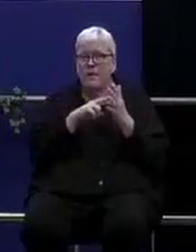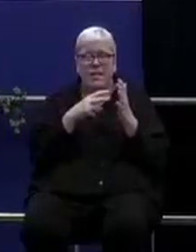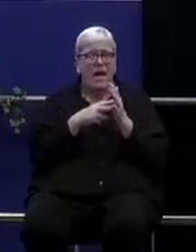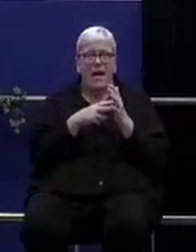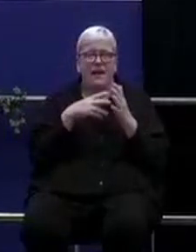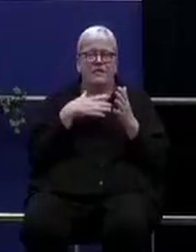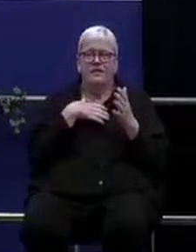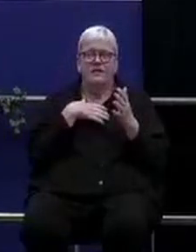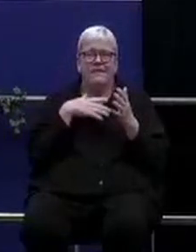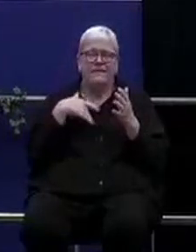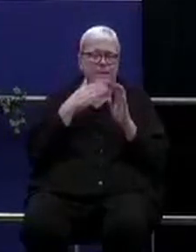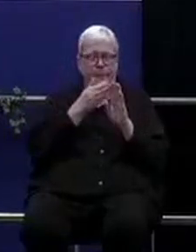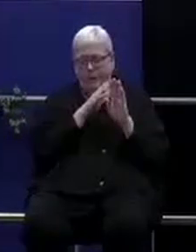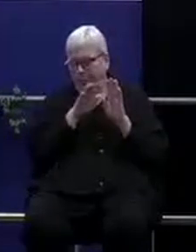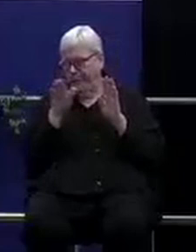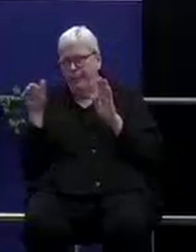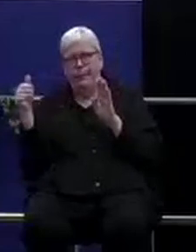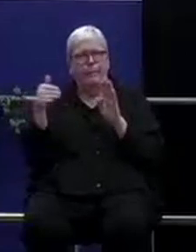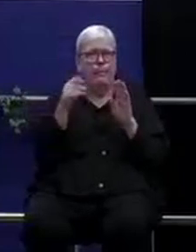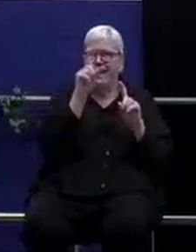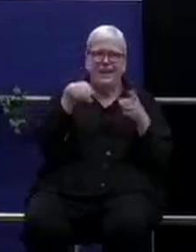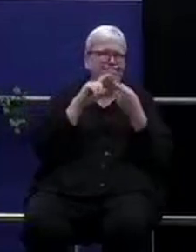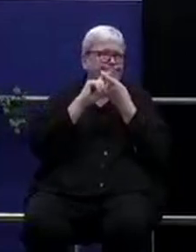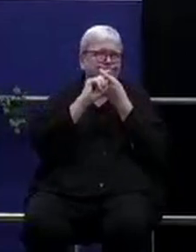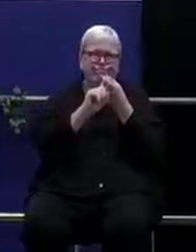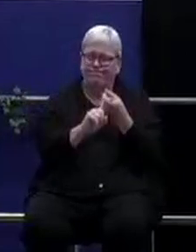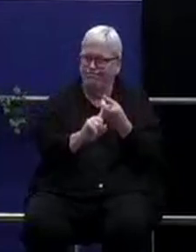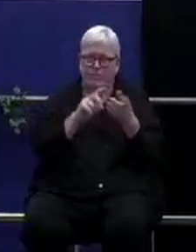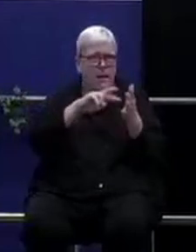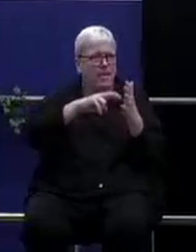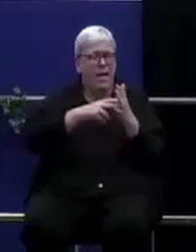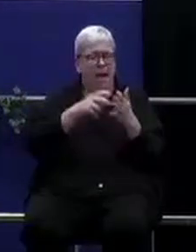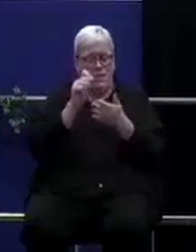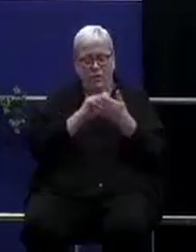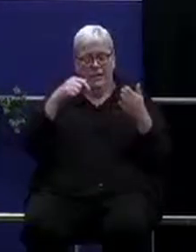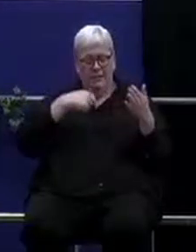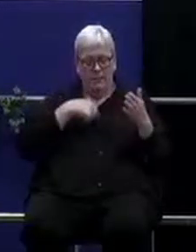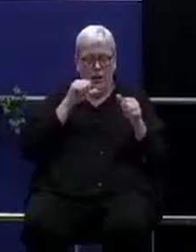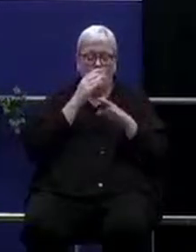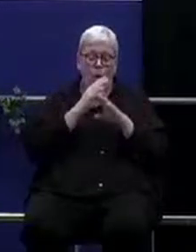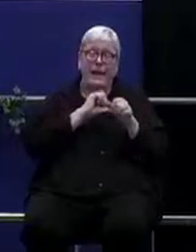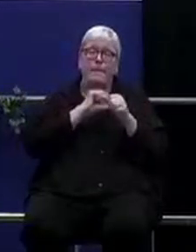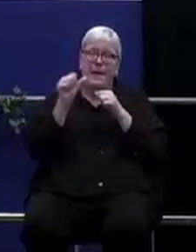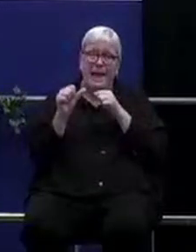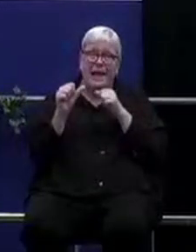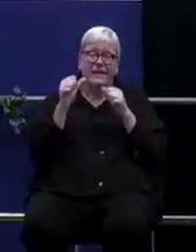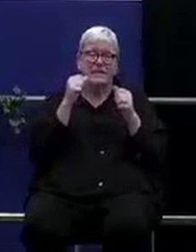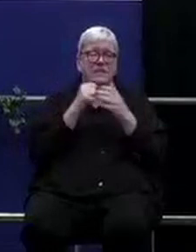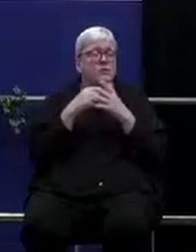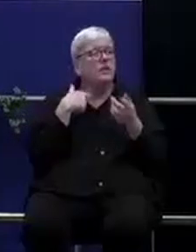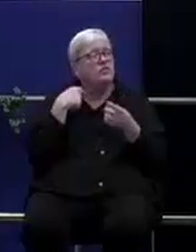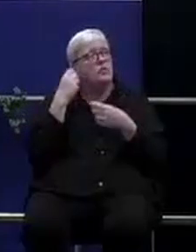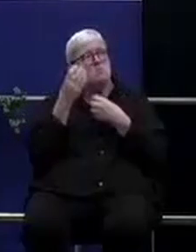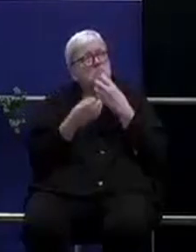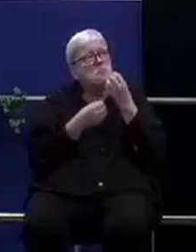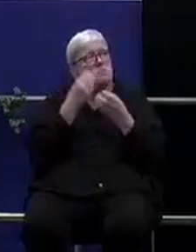that I'll then feel like I'm obliged to stick to the plan. Whereas I think writing for me is working best when you're kind of in the flow and these things